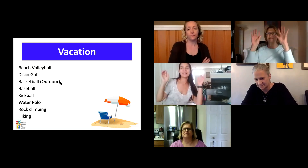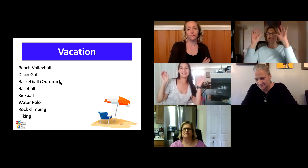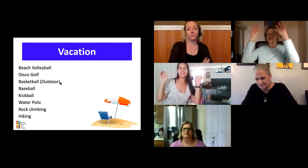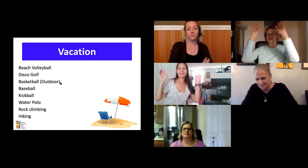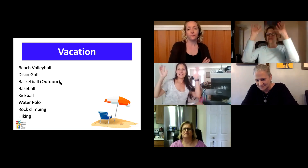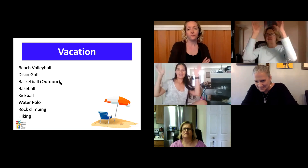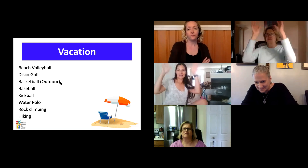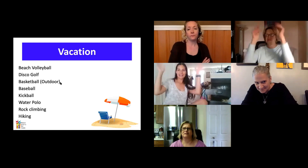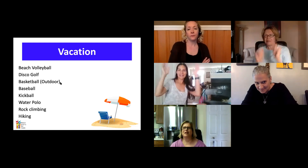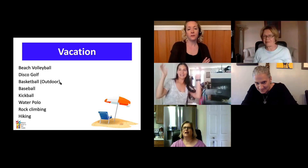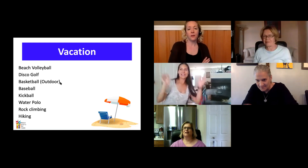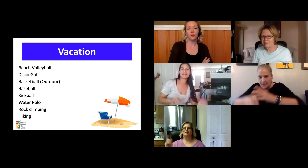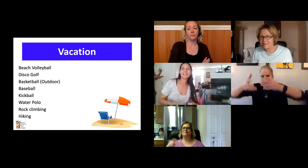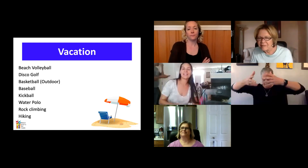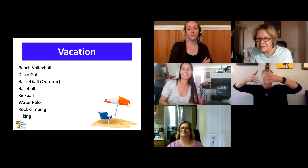Deborah.